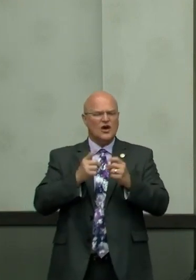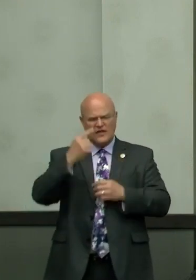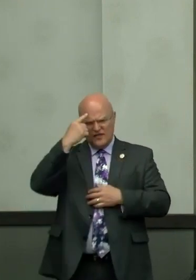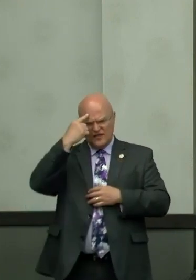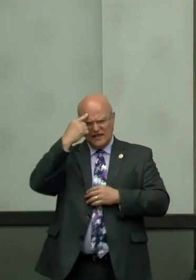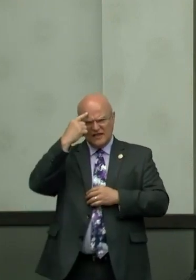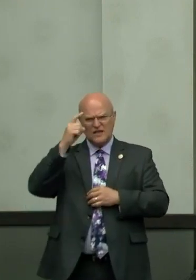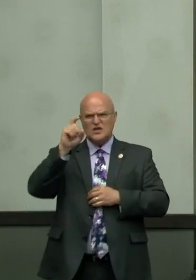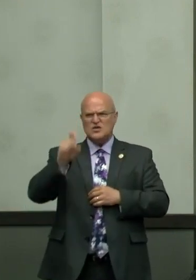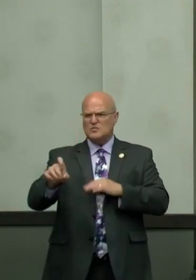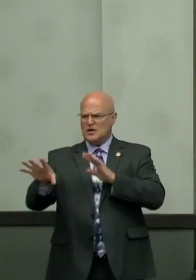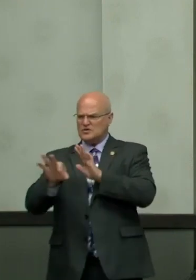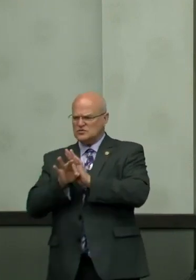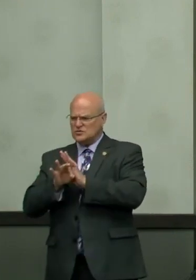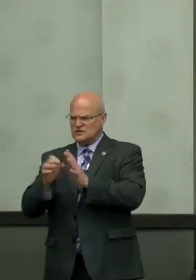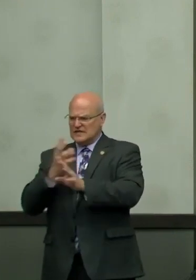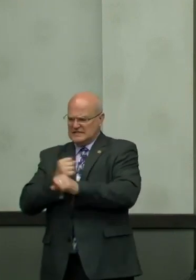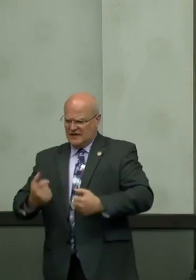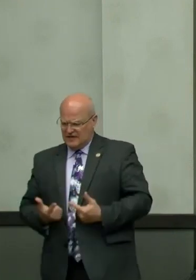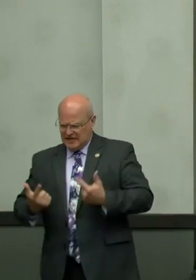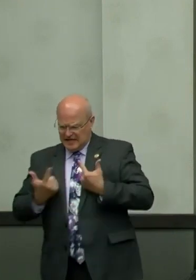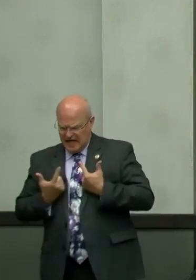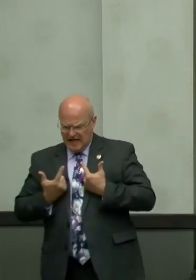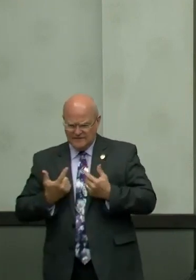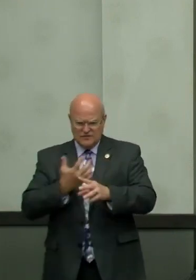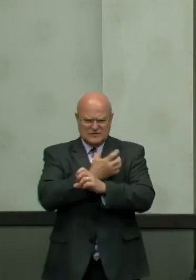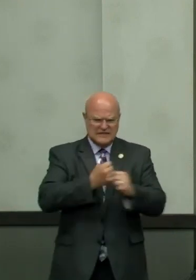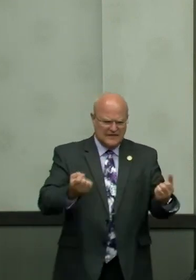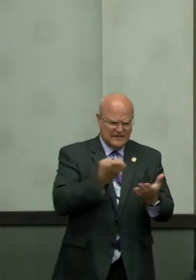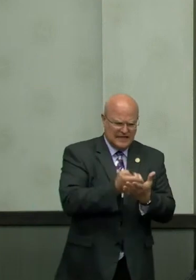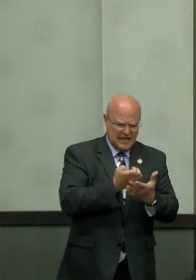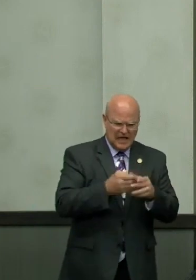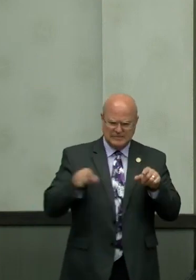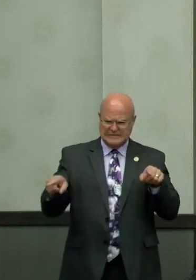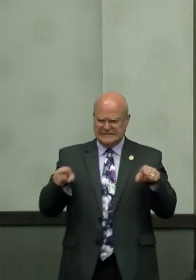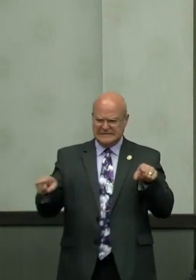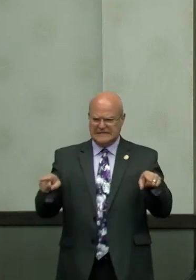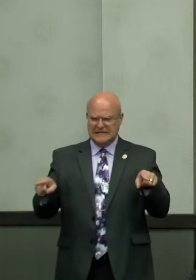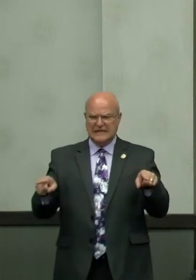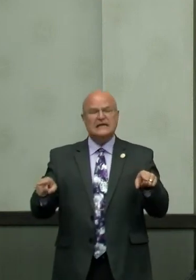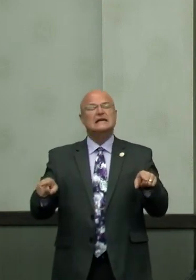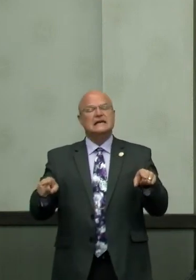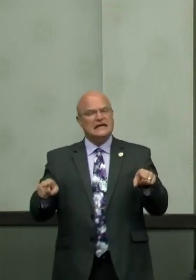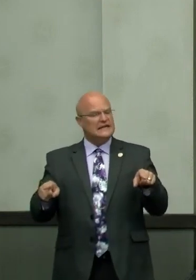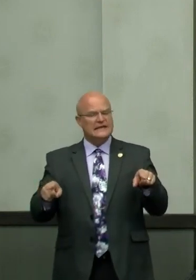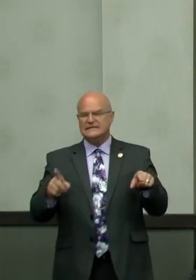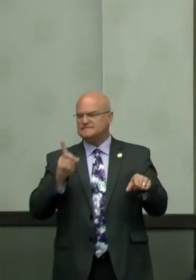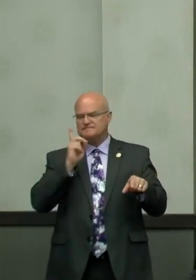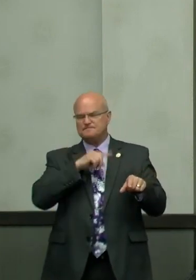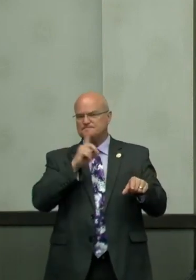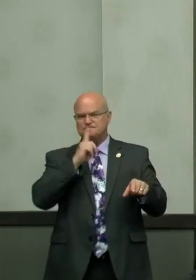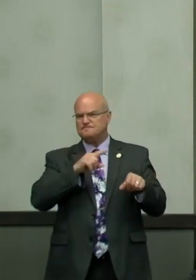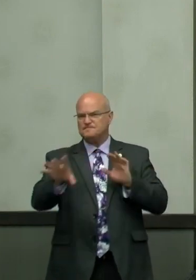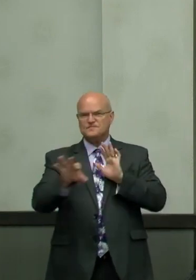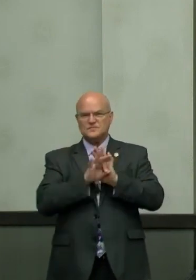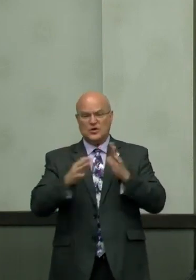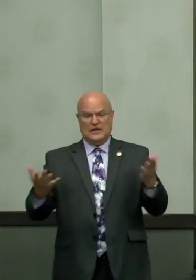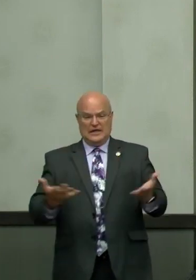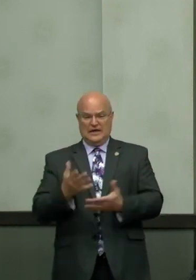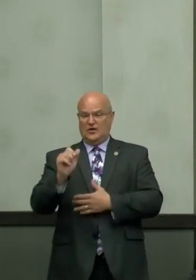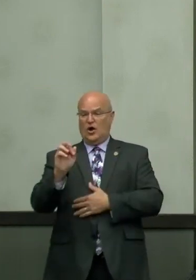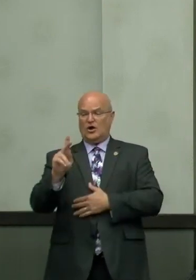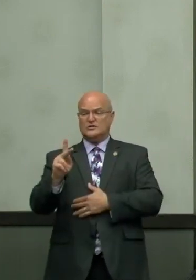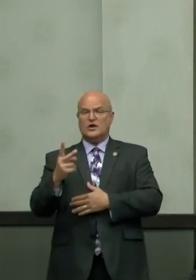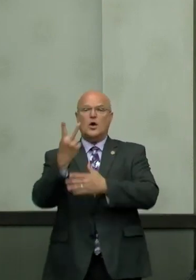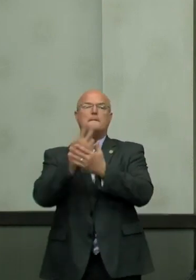they think you have to choose between saving lives or saving the economy. And I want to say that really is a false choice, because here in